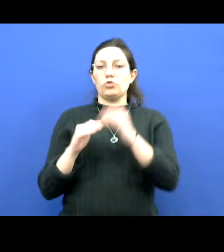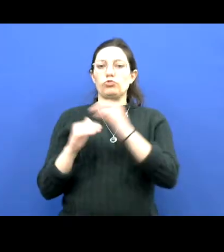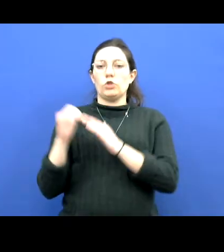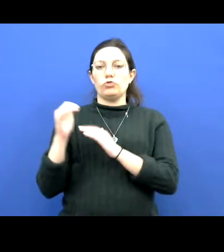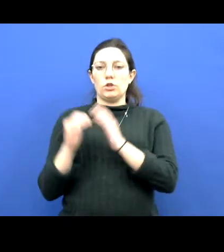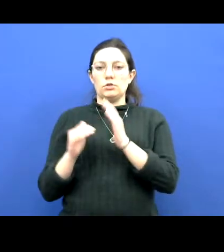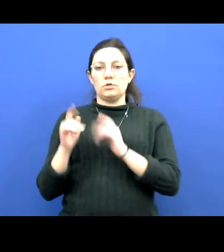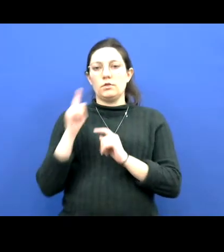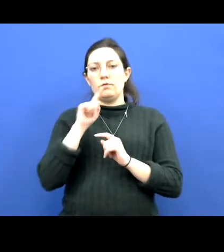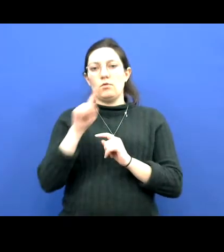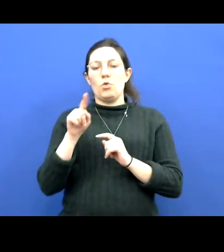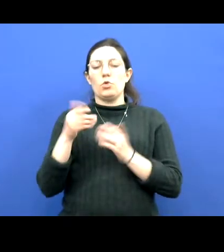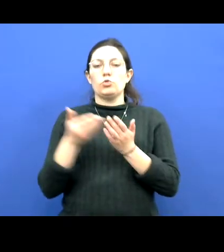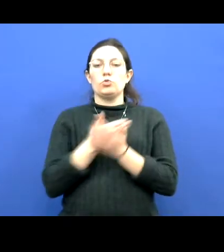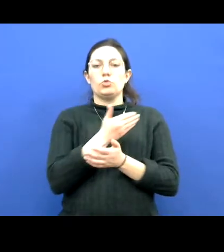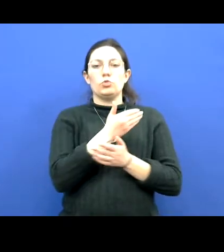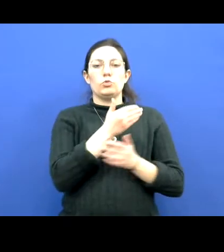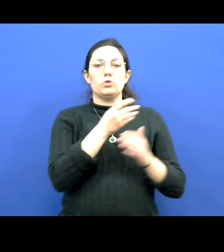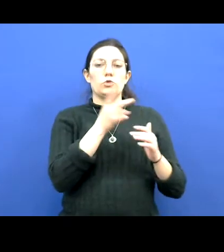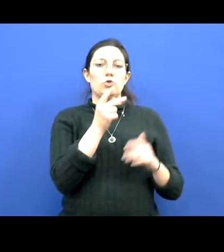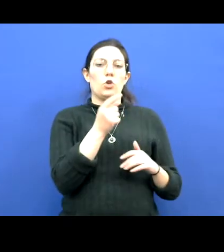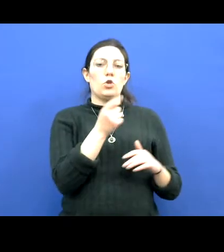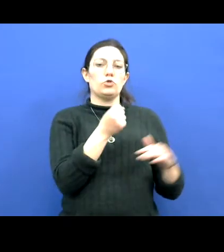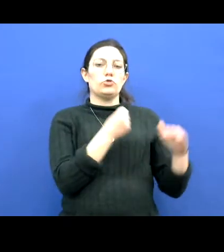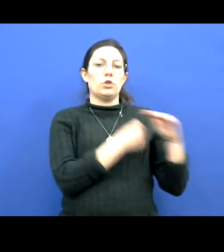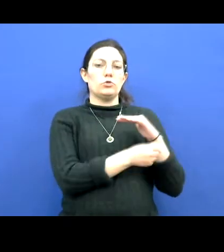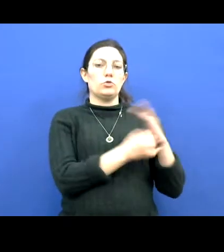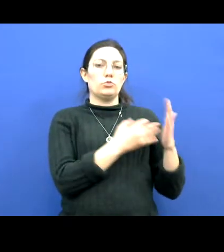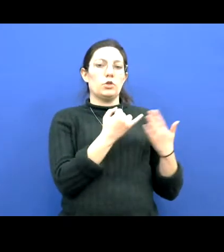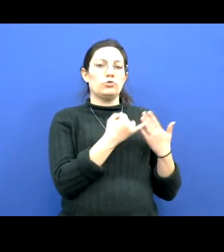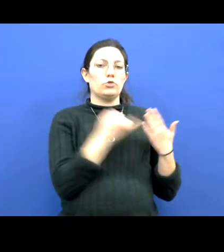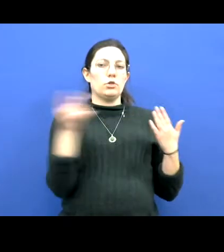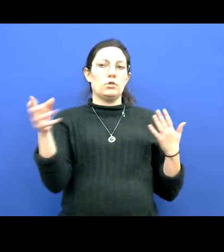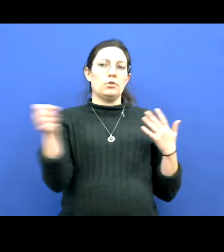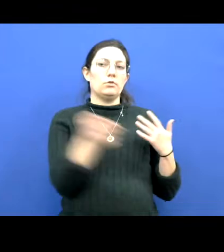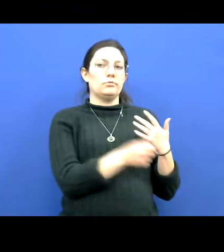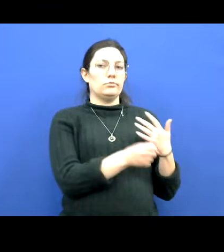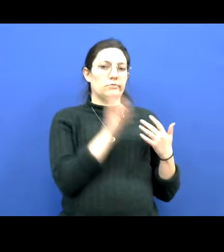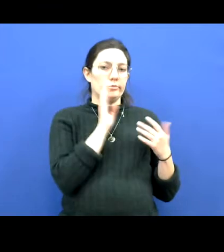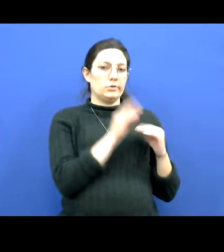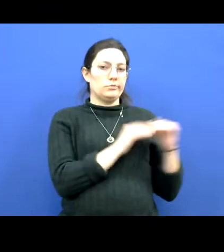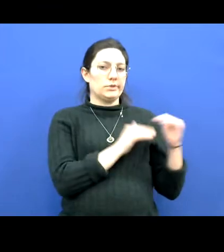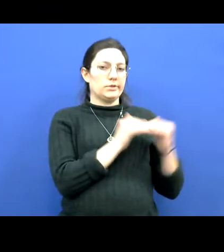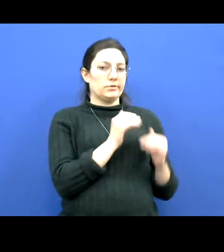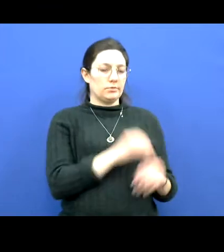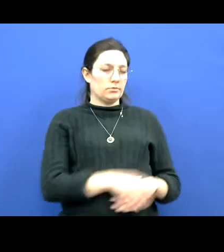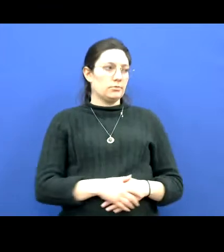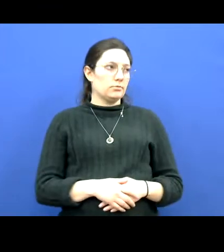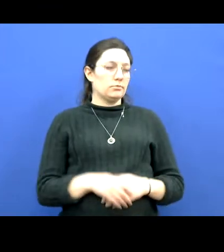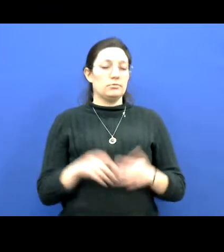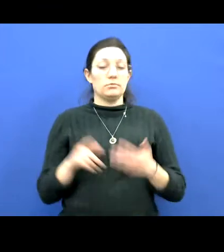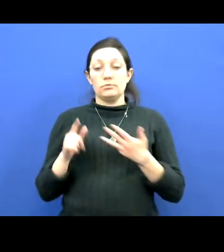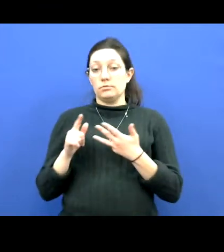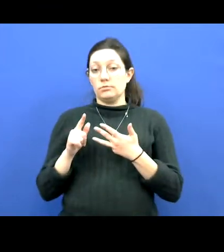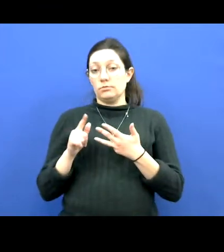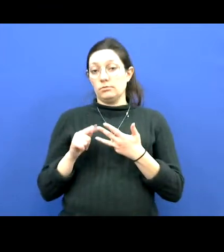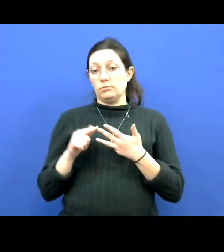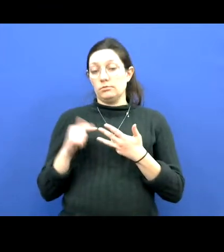the new Henrietta Dog Shelter project. Second. So, based off of,